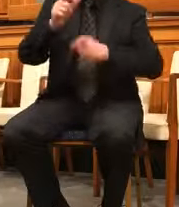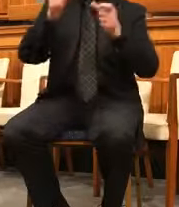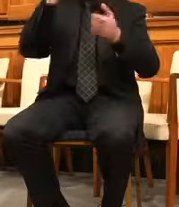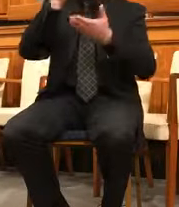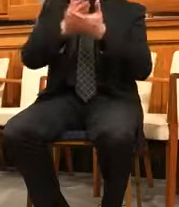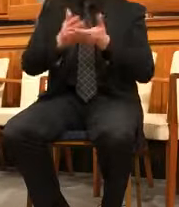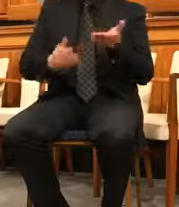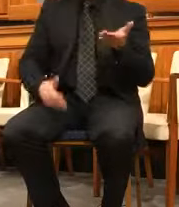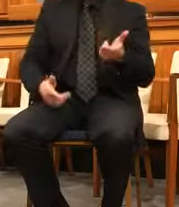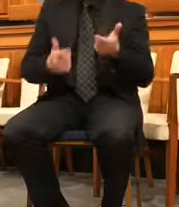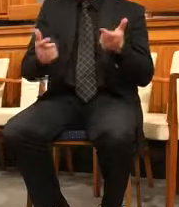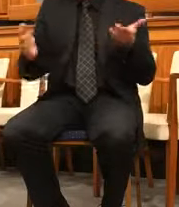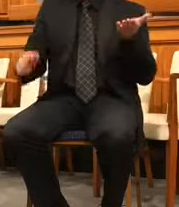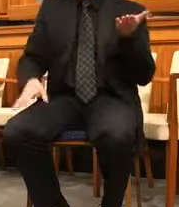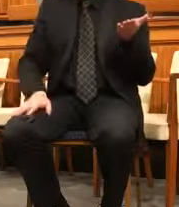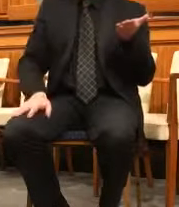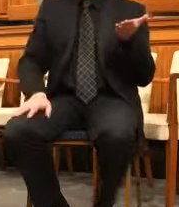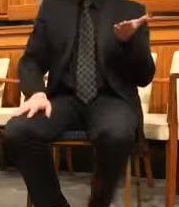through life.